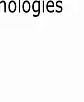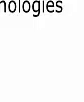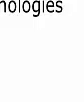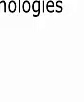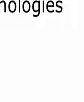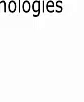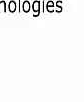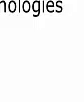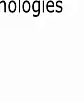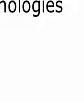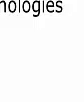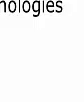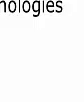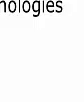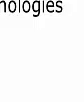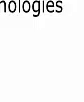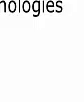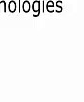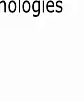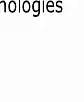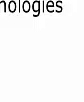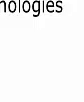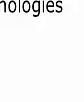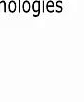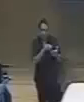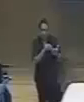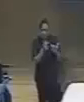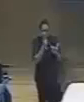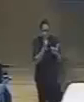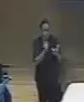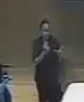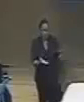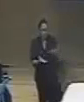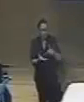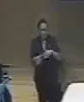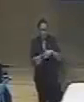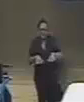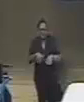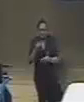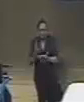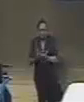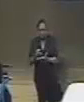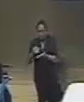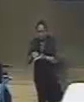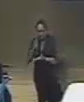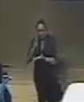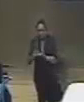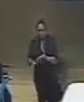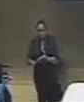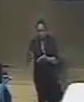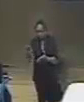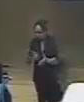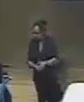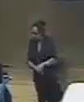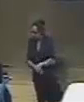hitting the systems and things like that, it will automatically prompt some activity for the student. So important going forwards. It